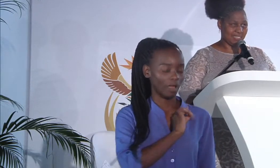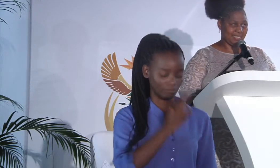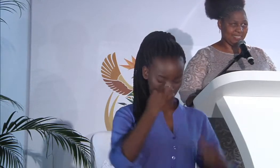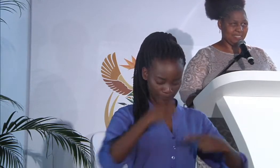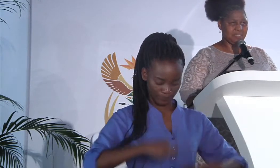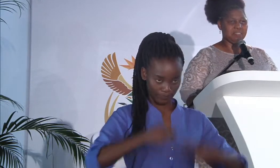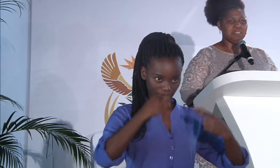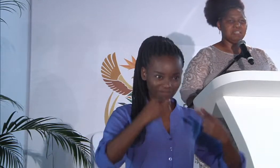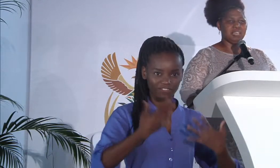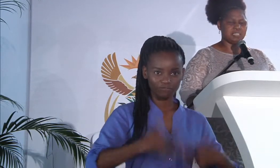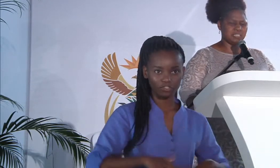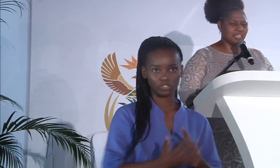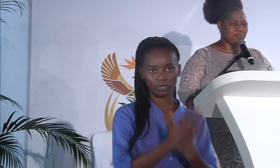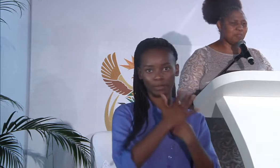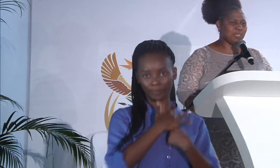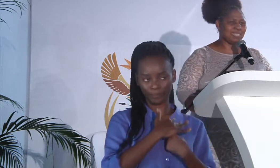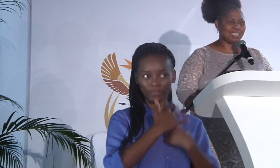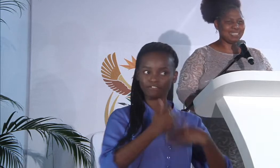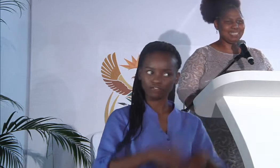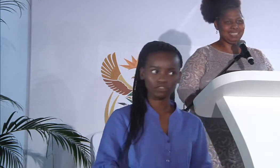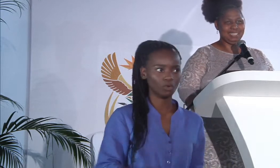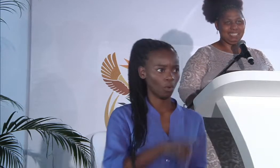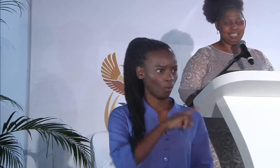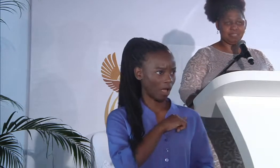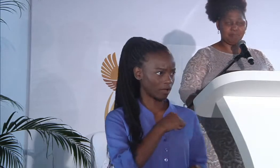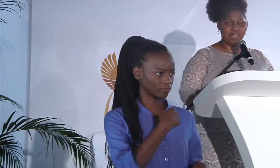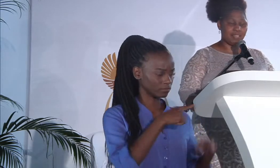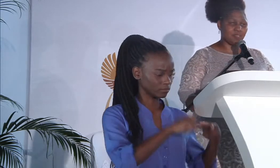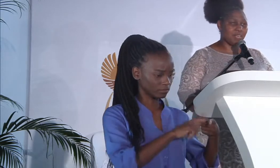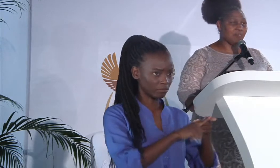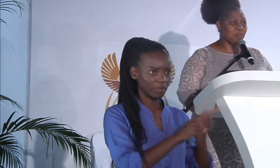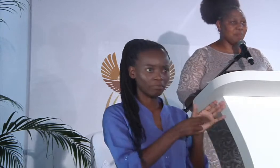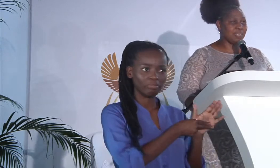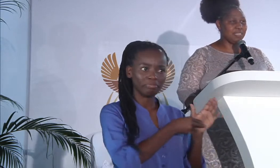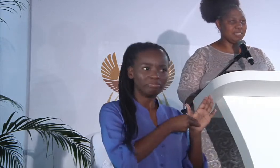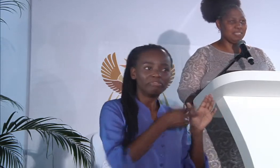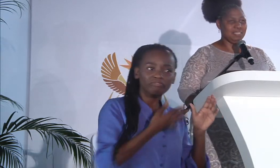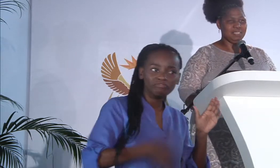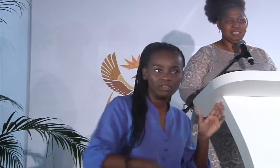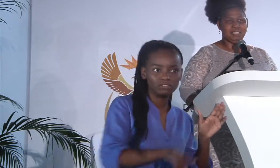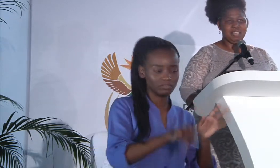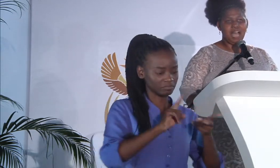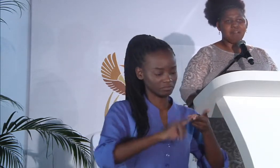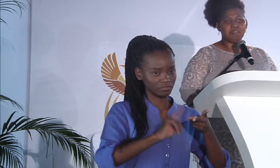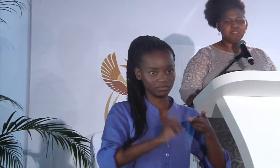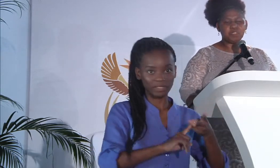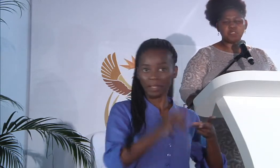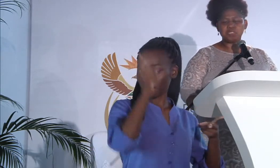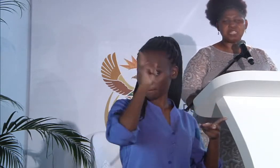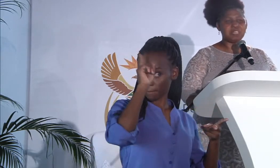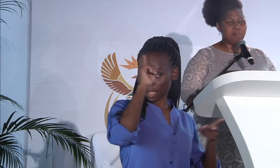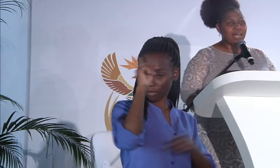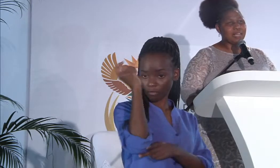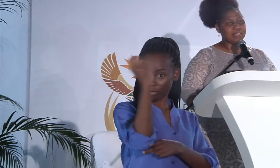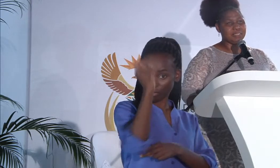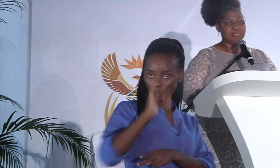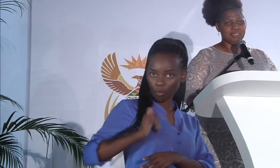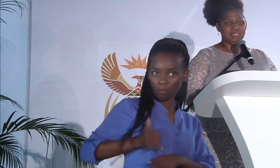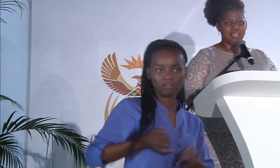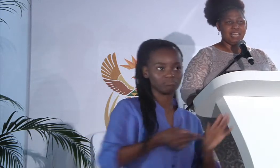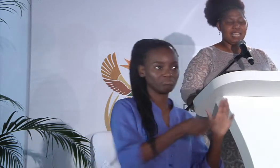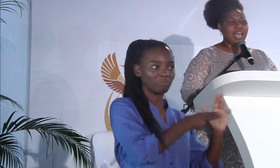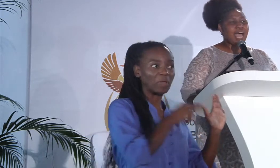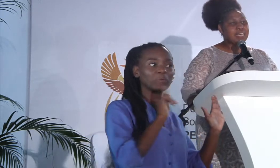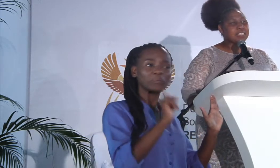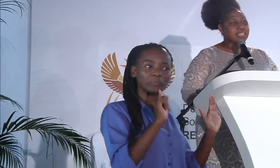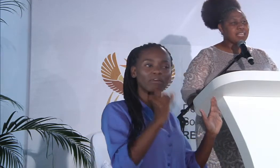against. As a disabled person, as a black rural woman, I've lived through stigma,